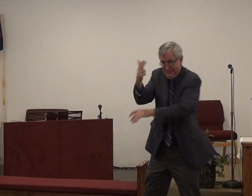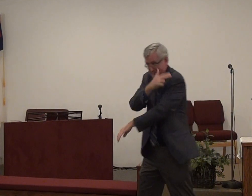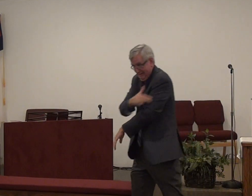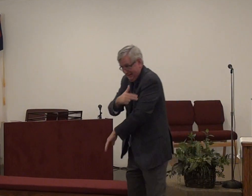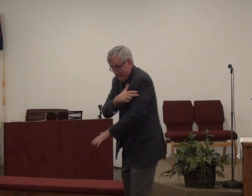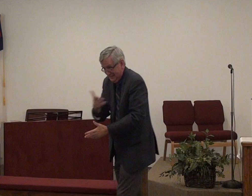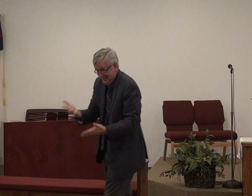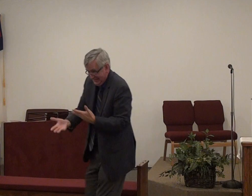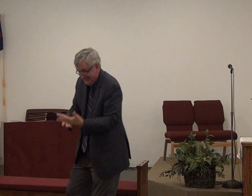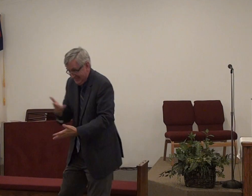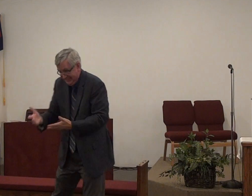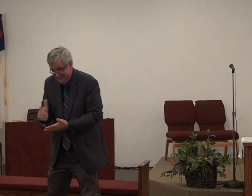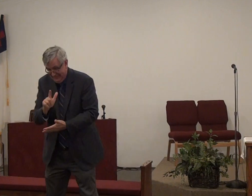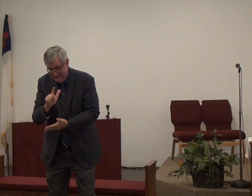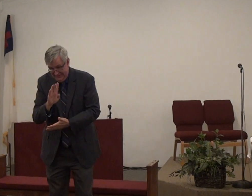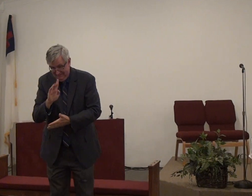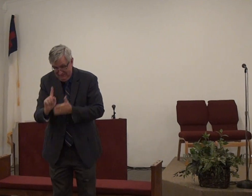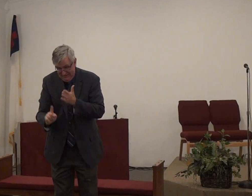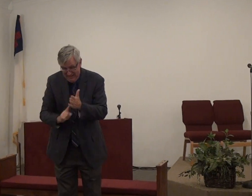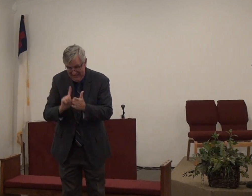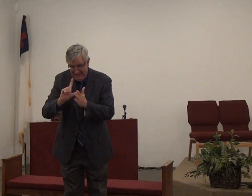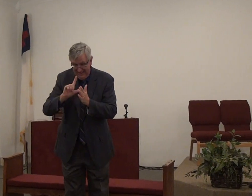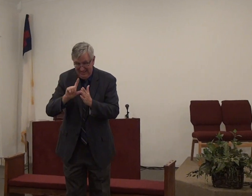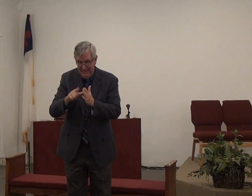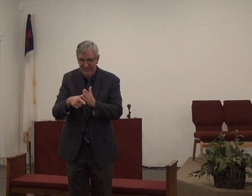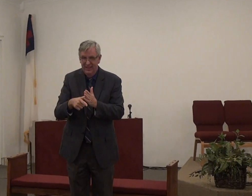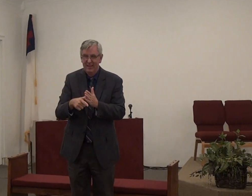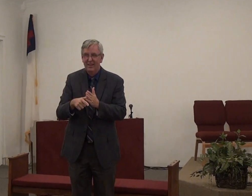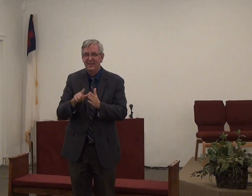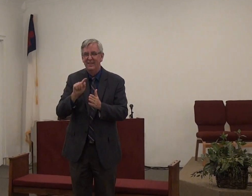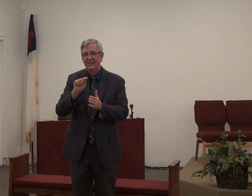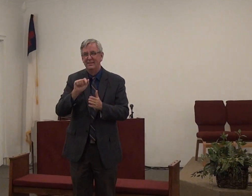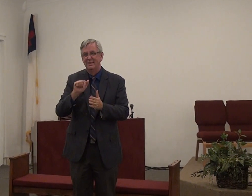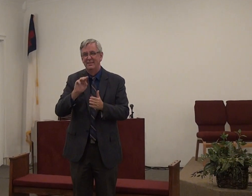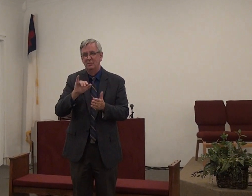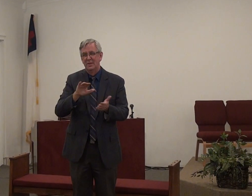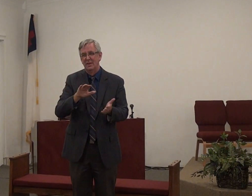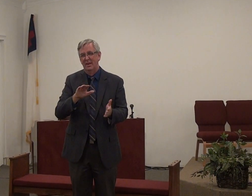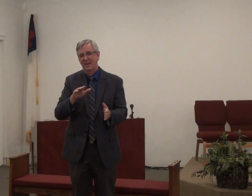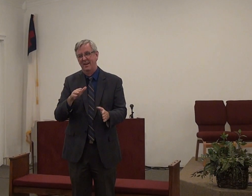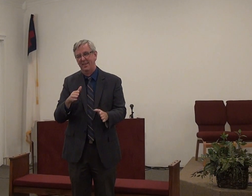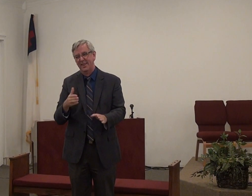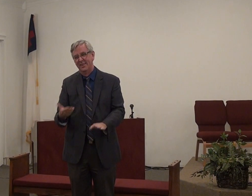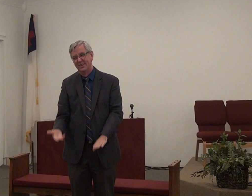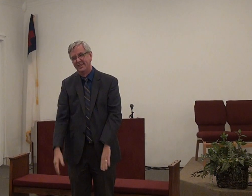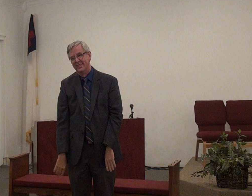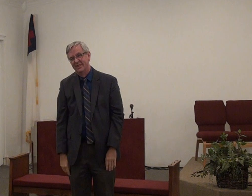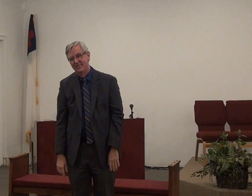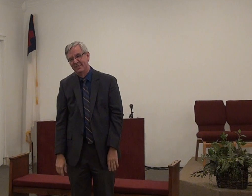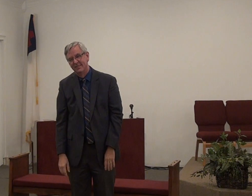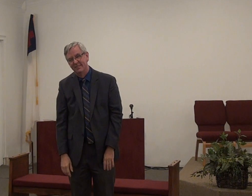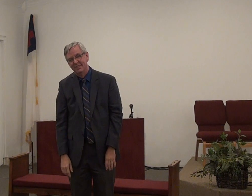and they took her to the hospital. 24 hours later, Tammy died.